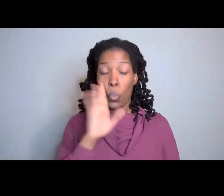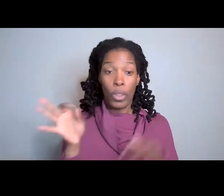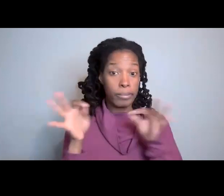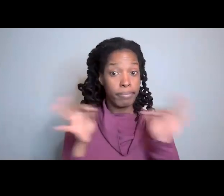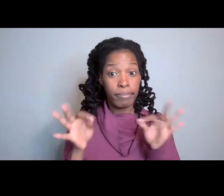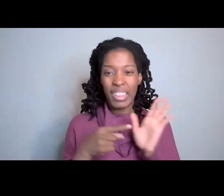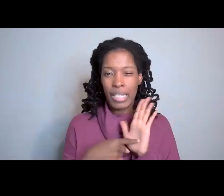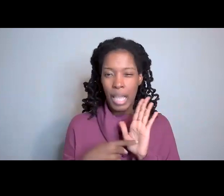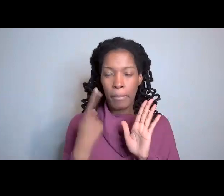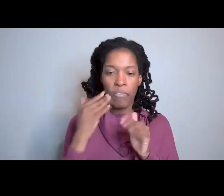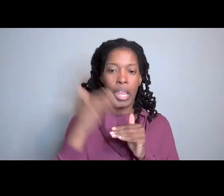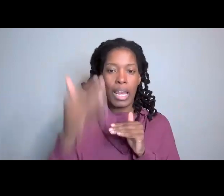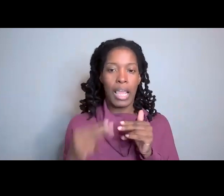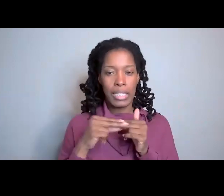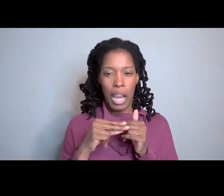slide. So next slide, please.